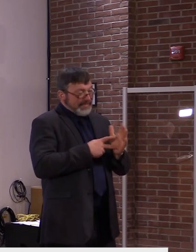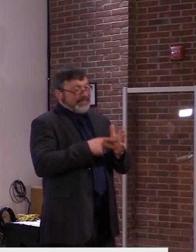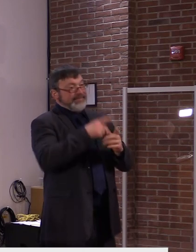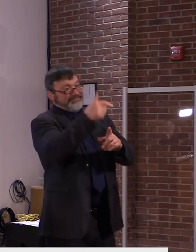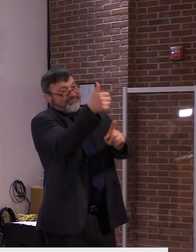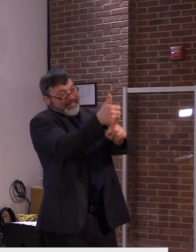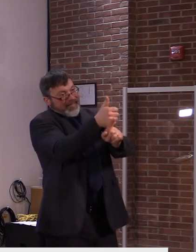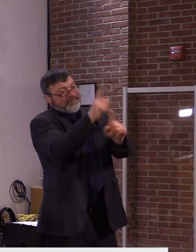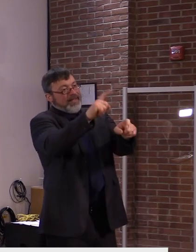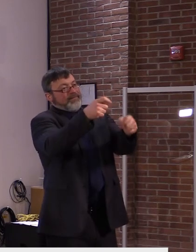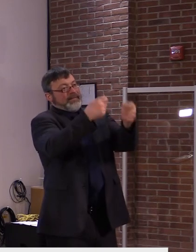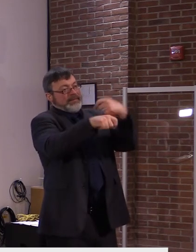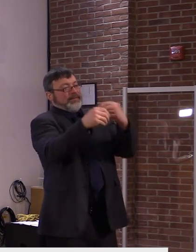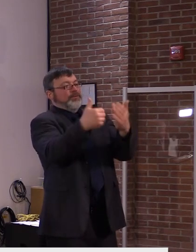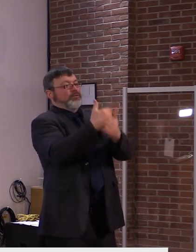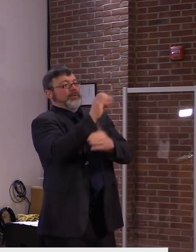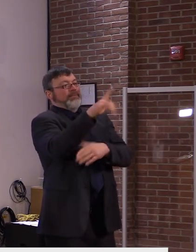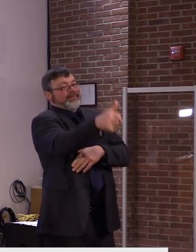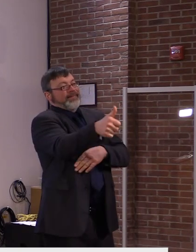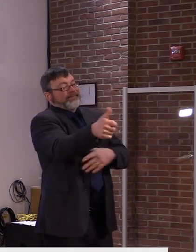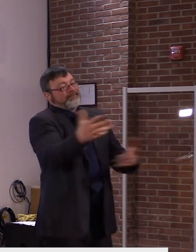Okay. Thank you very much, everyone.